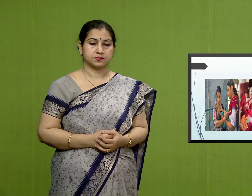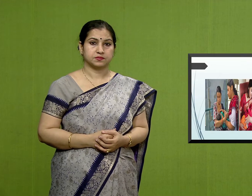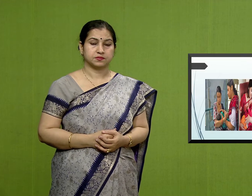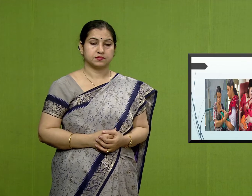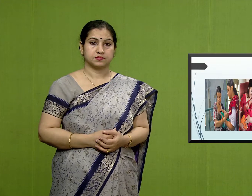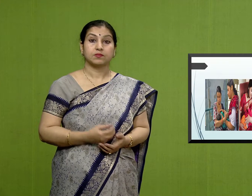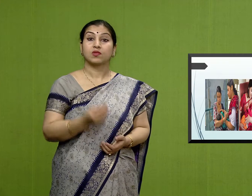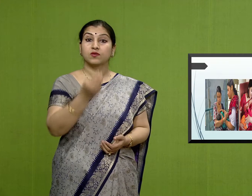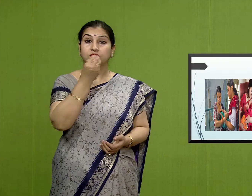Nutrition.